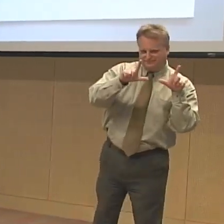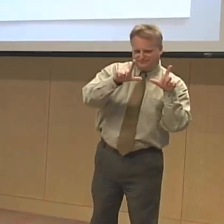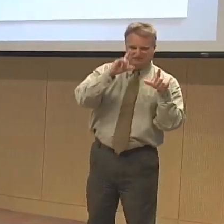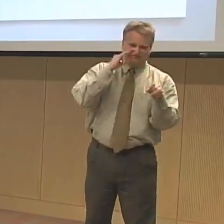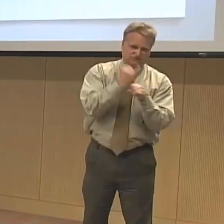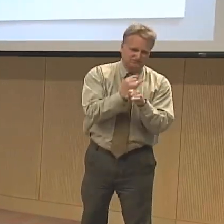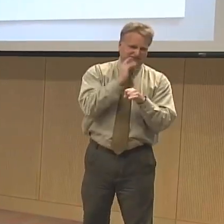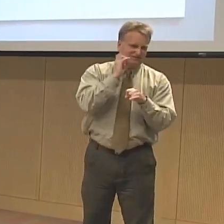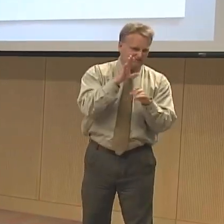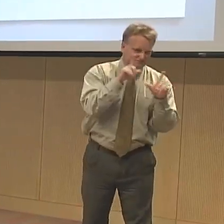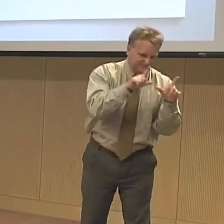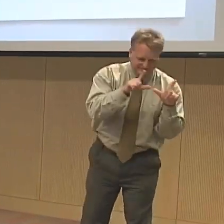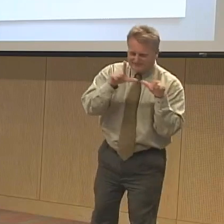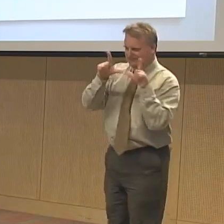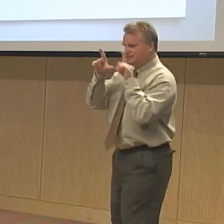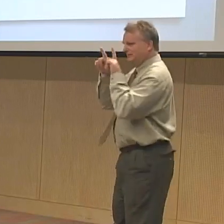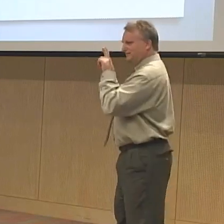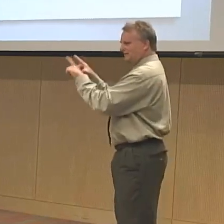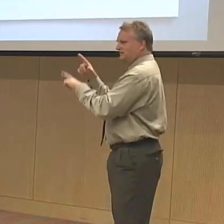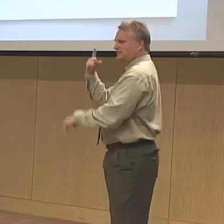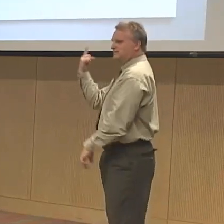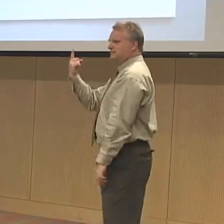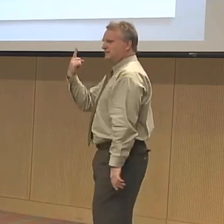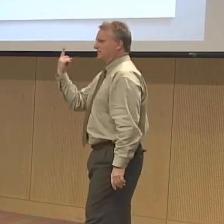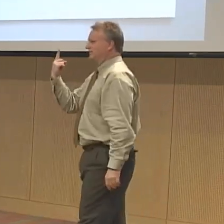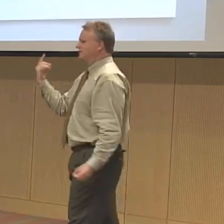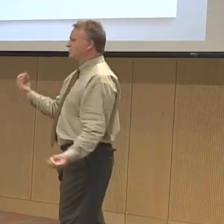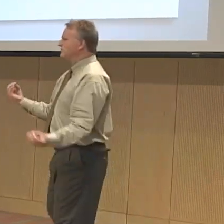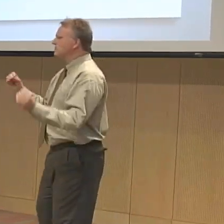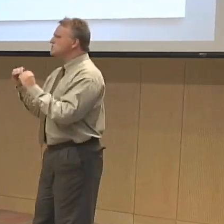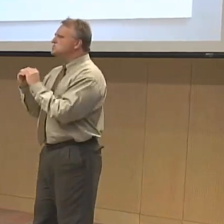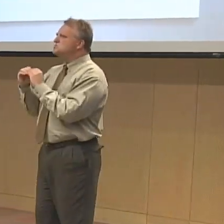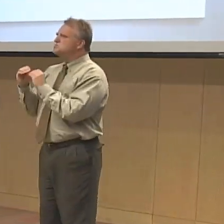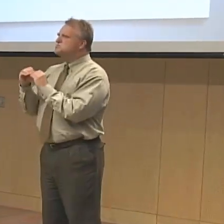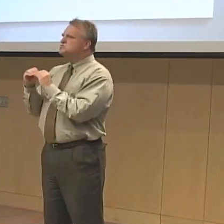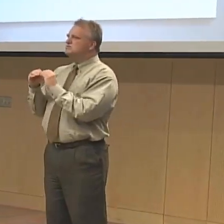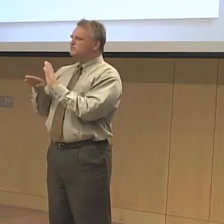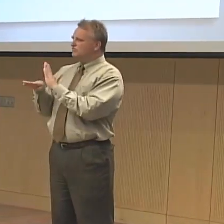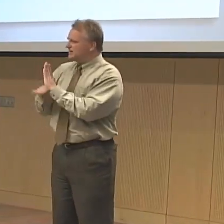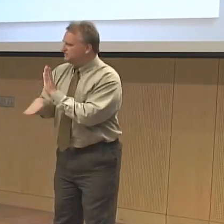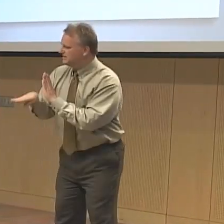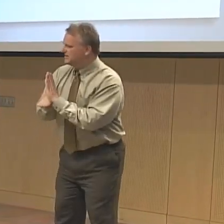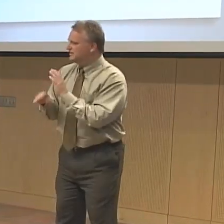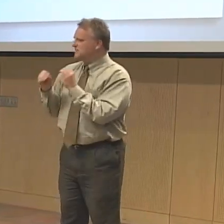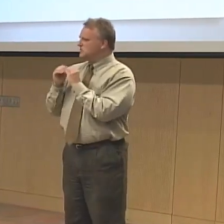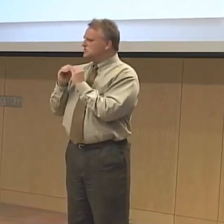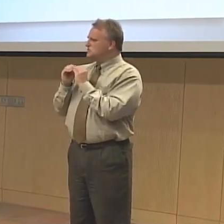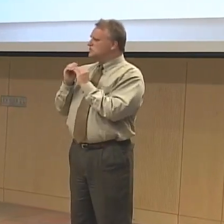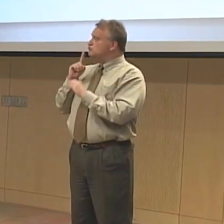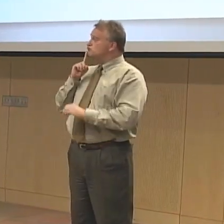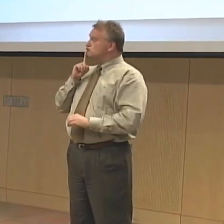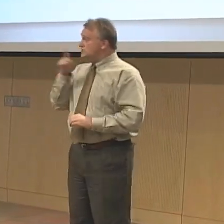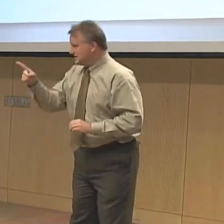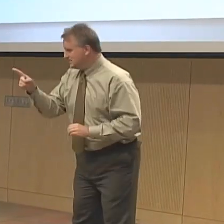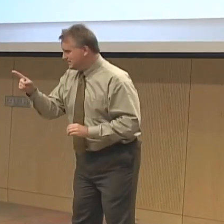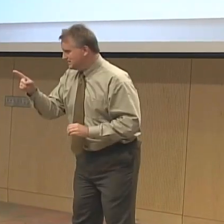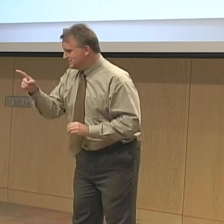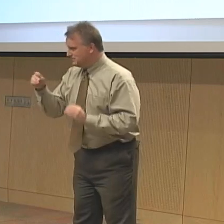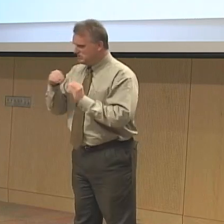My book takes a different lens on deaf culture, something more basic, but something